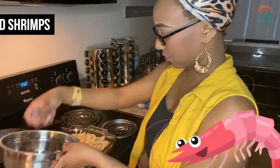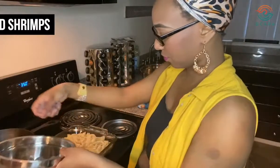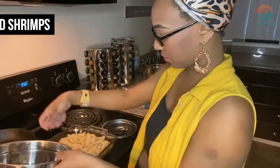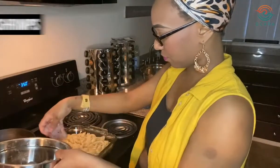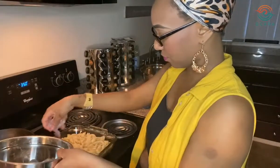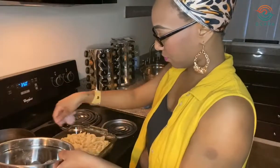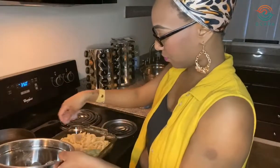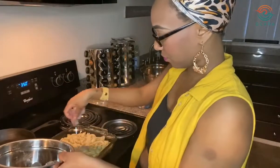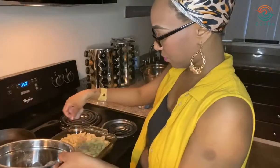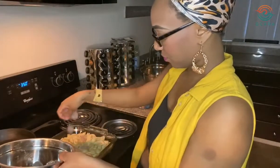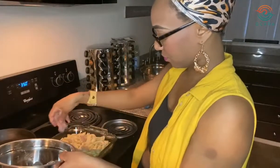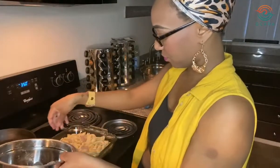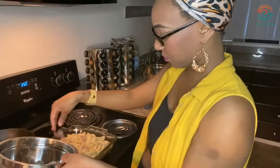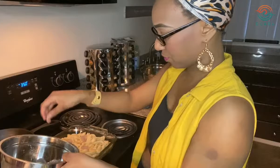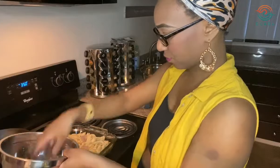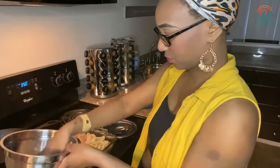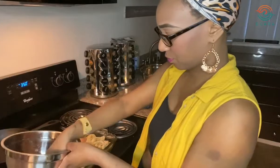and layer evenly over the pasta shells.